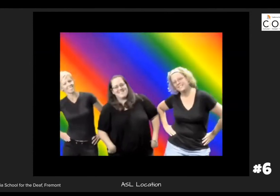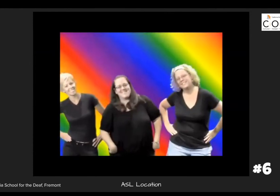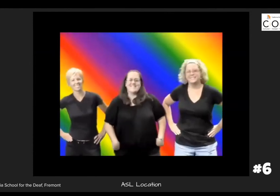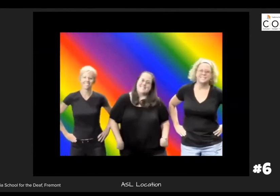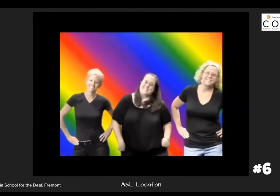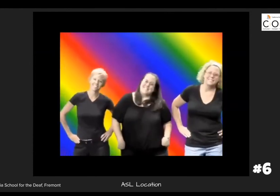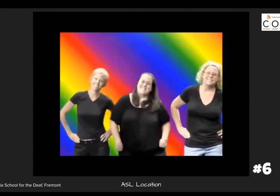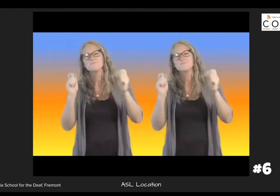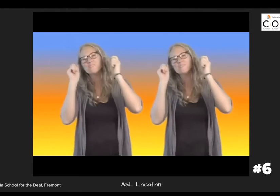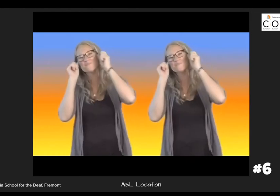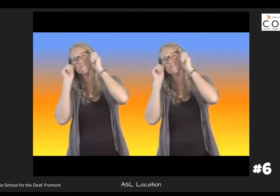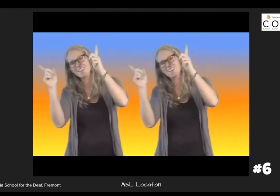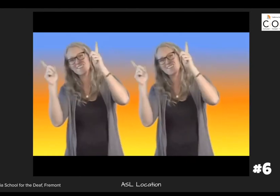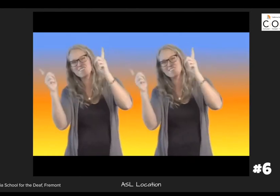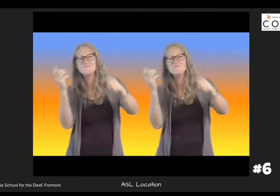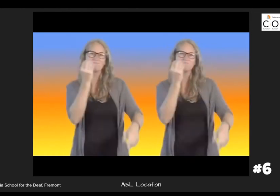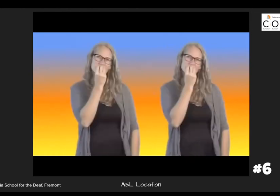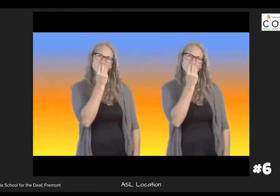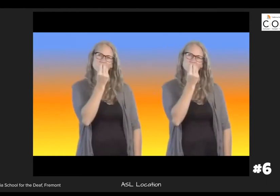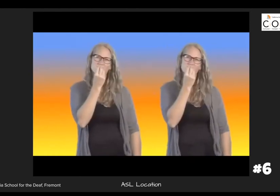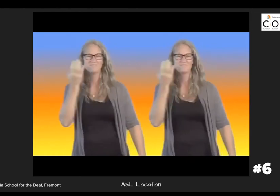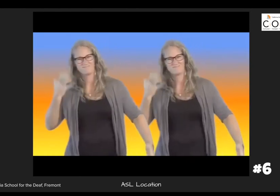Red and orange.